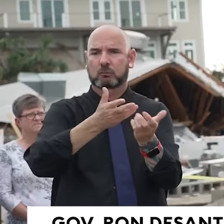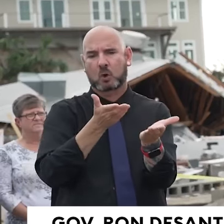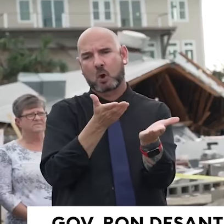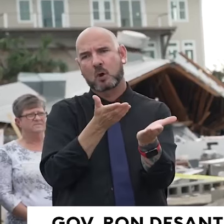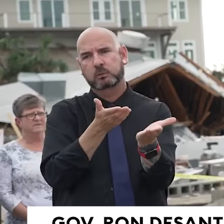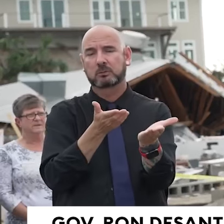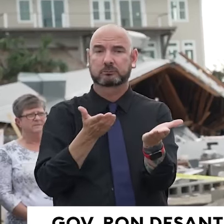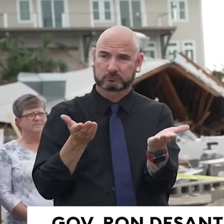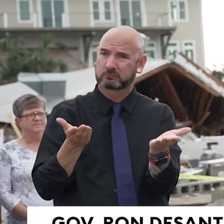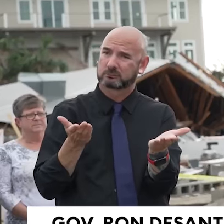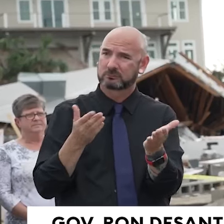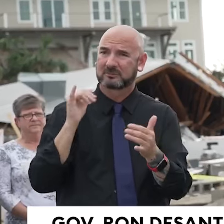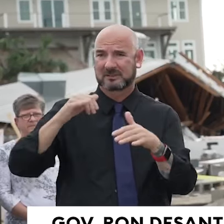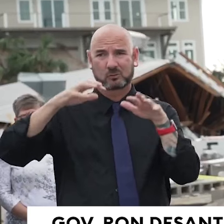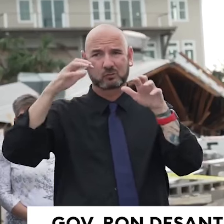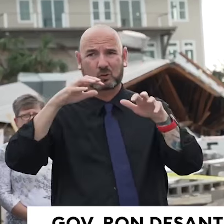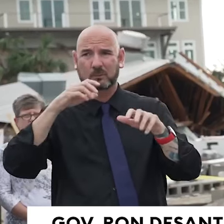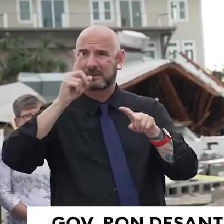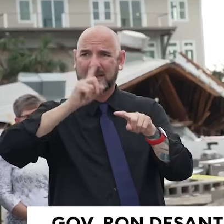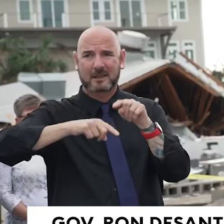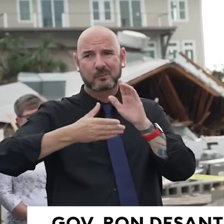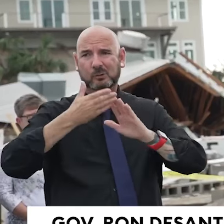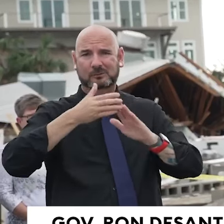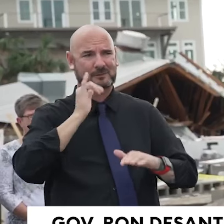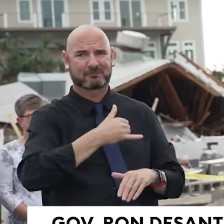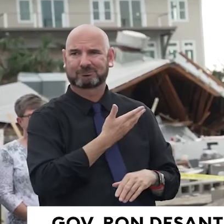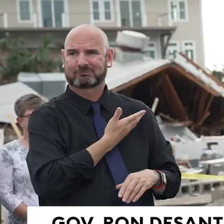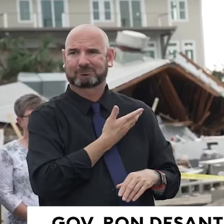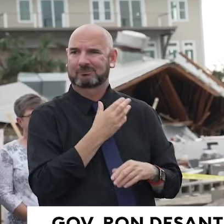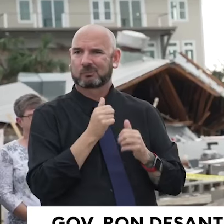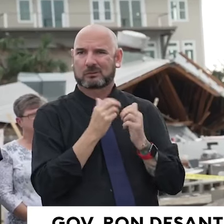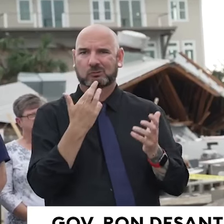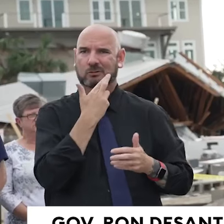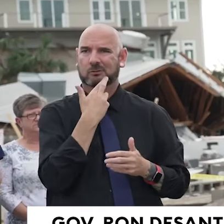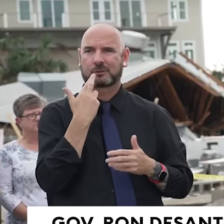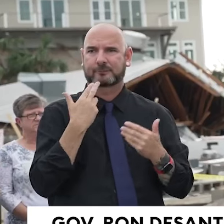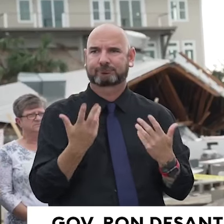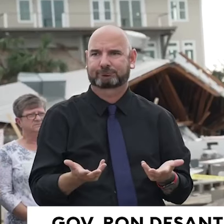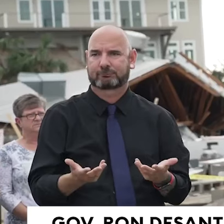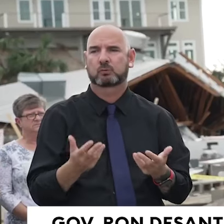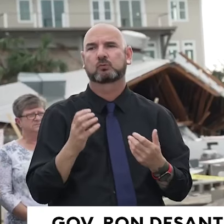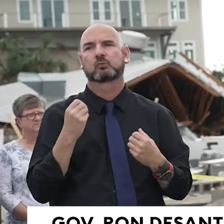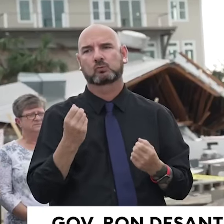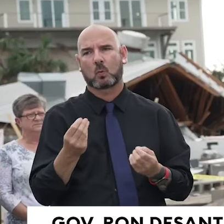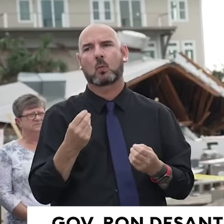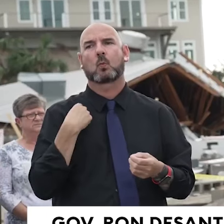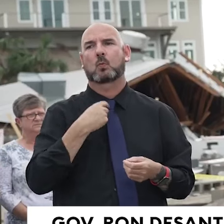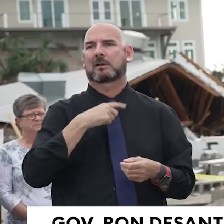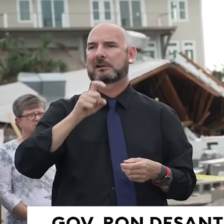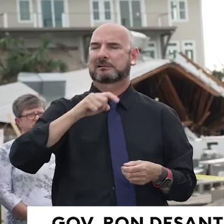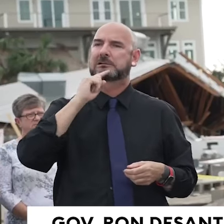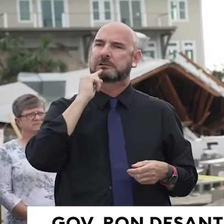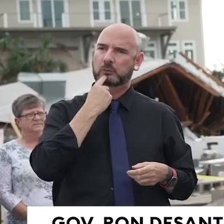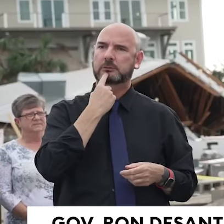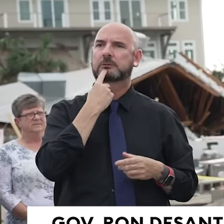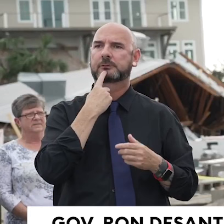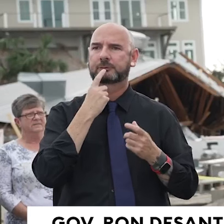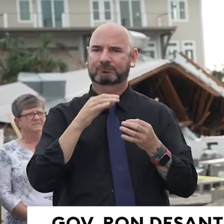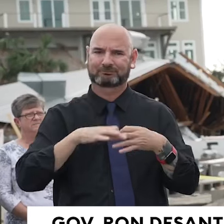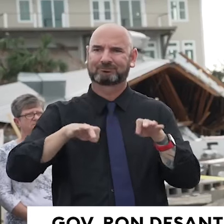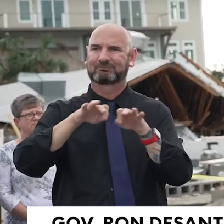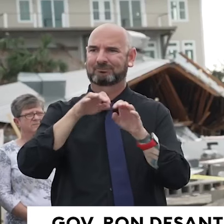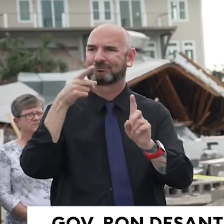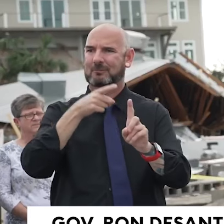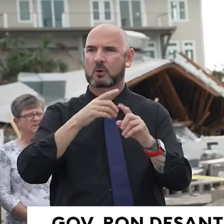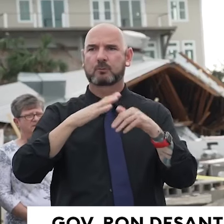not able to operate out of the restaurant right now, and they're going to need major rebuilding. And Linda Wicker, the owner,